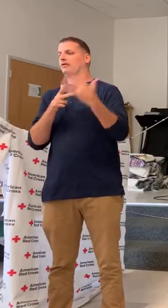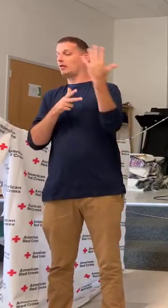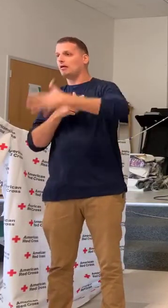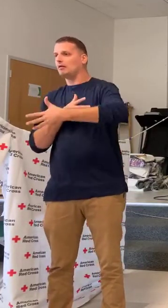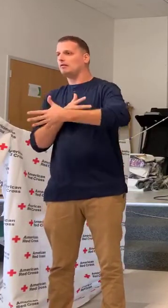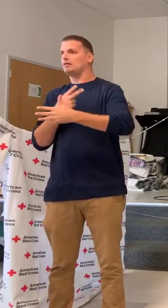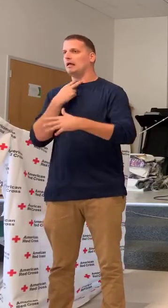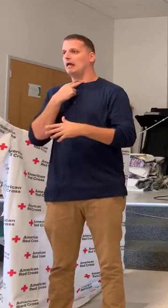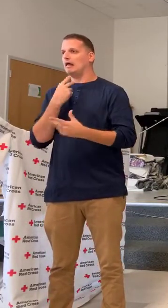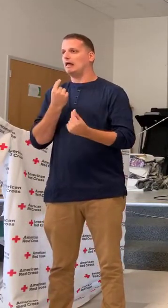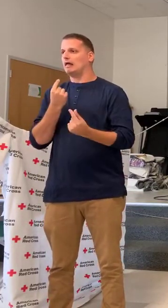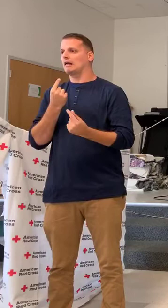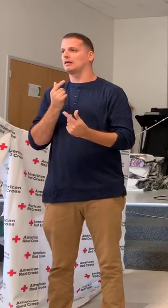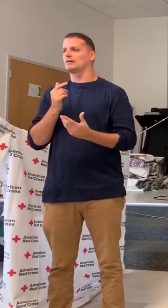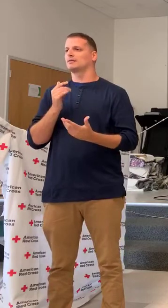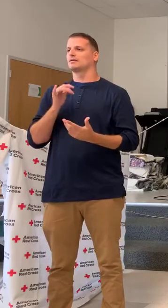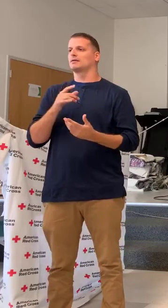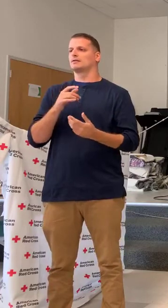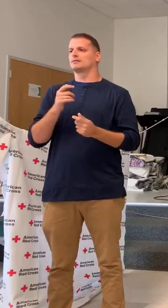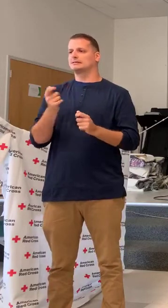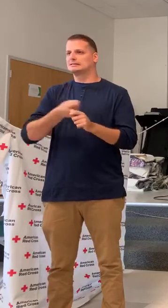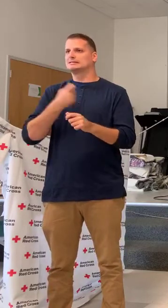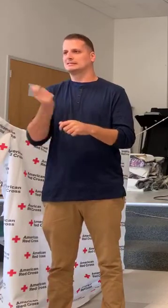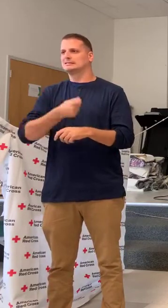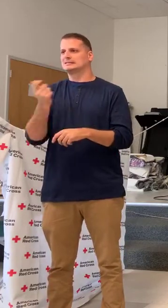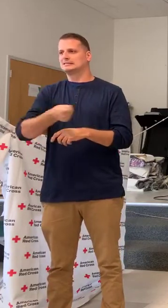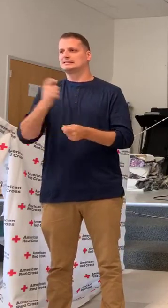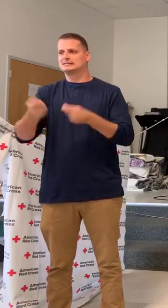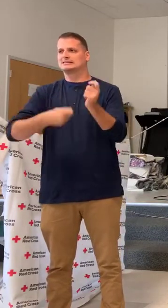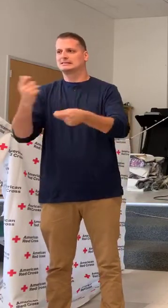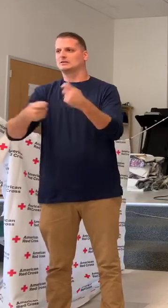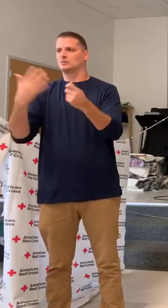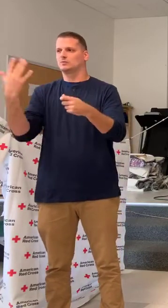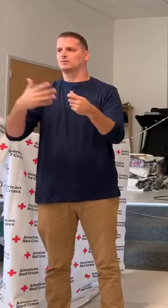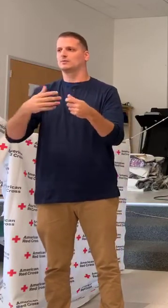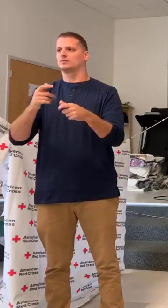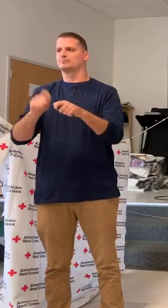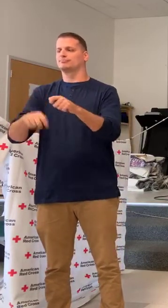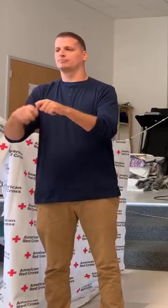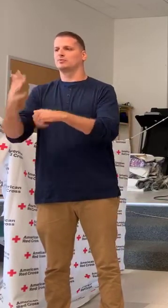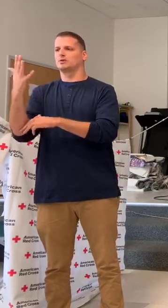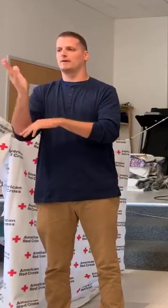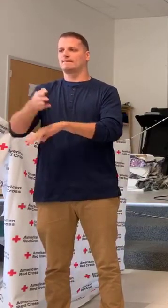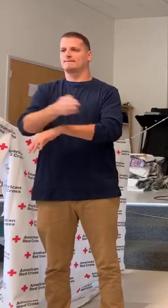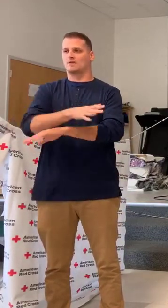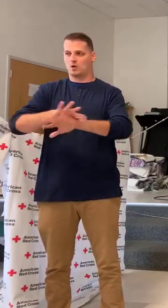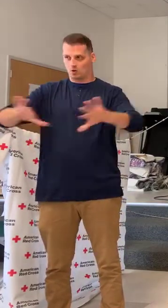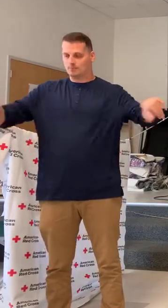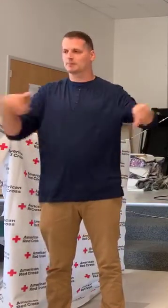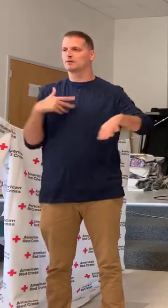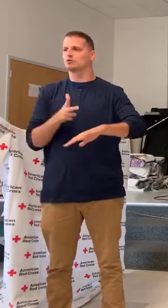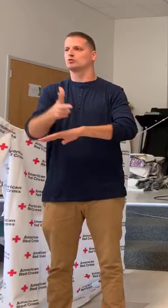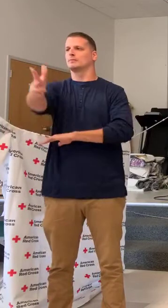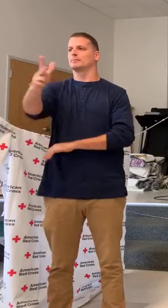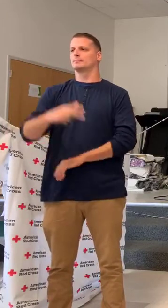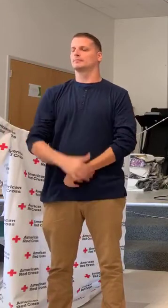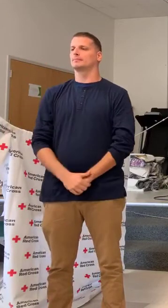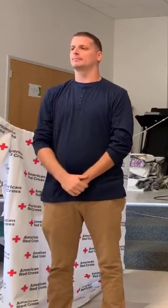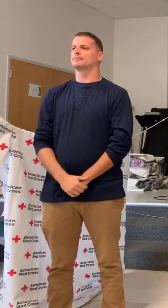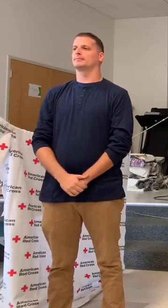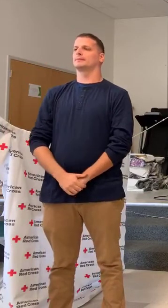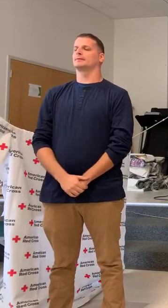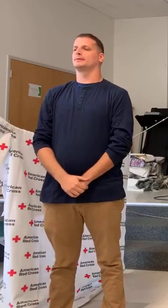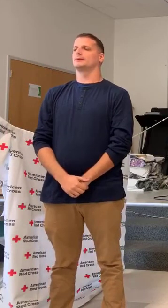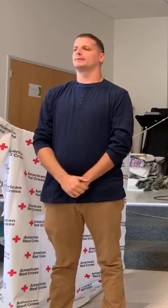roads to come back out. It was just something we haven't experienced before, so we had to ensure that they could get out as well. So we appreciate your